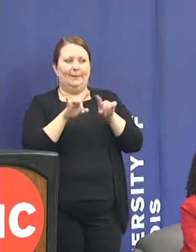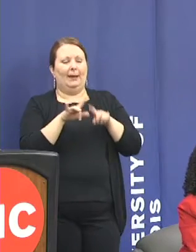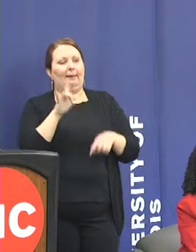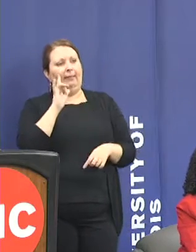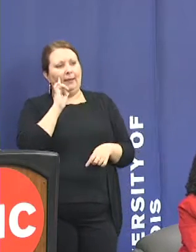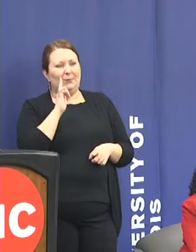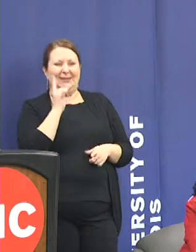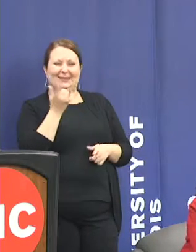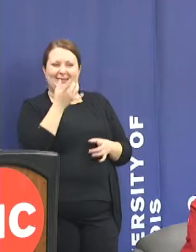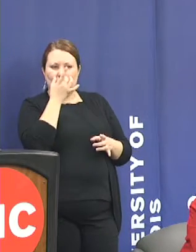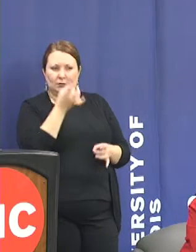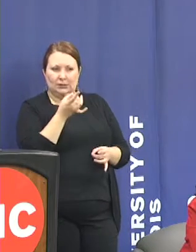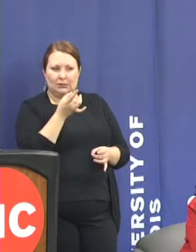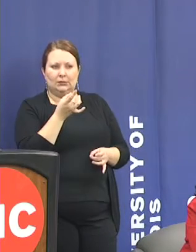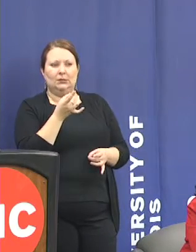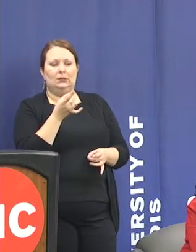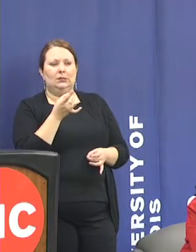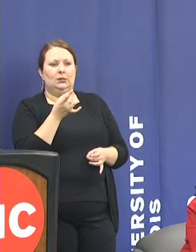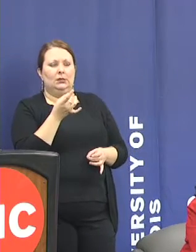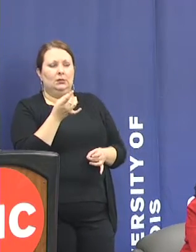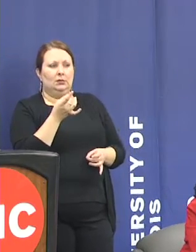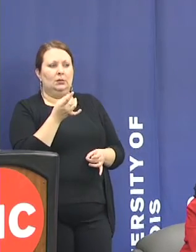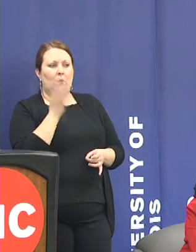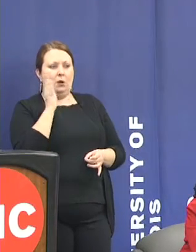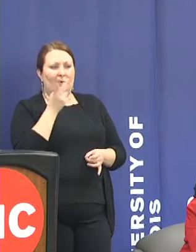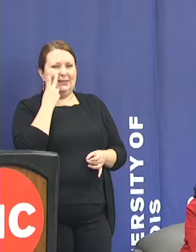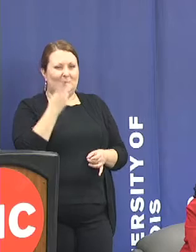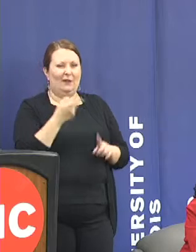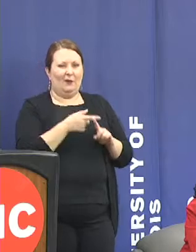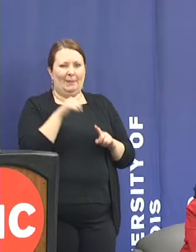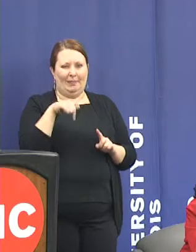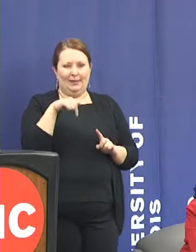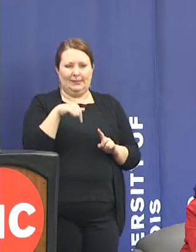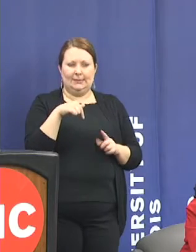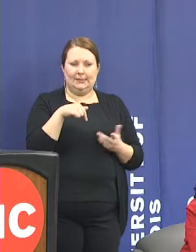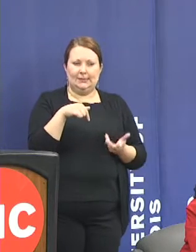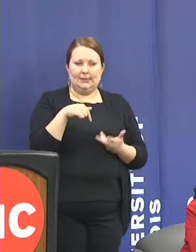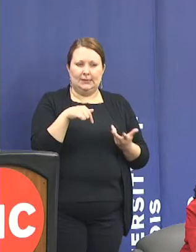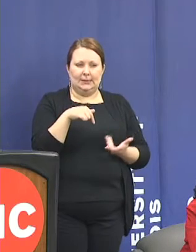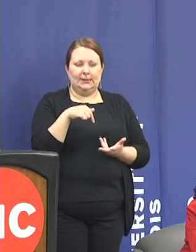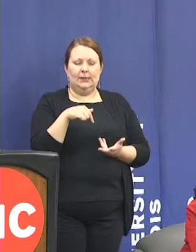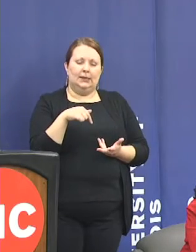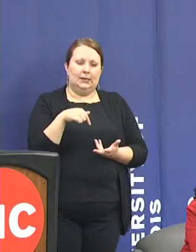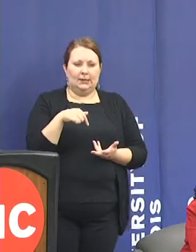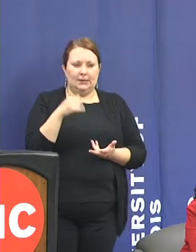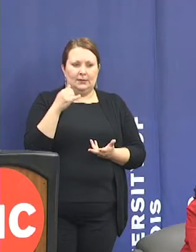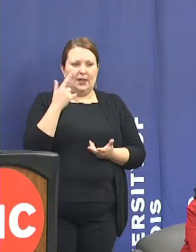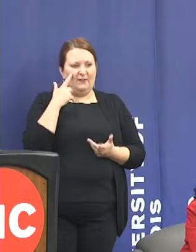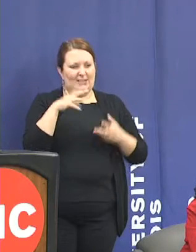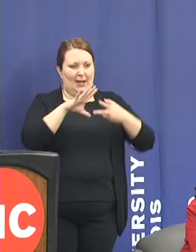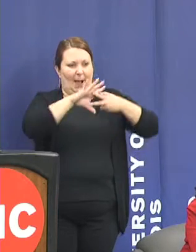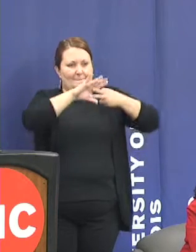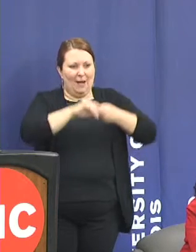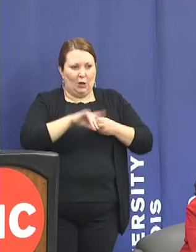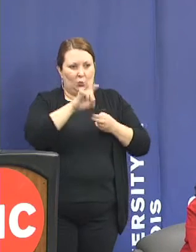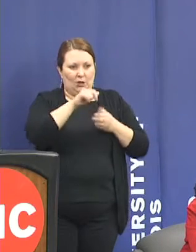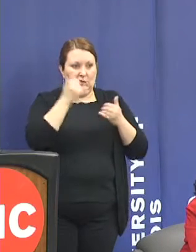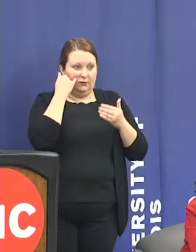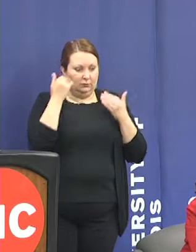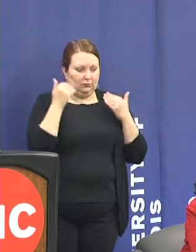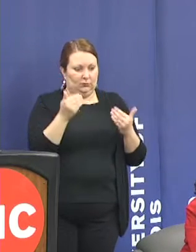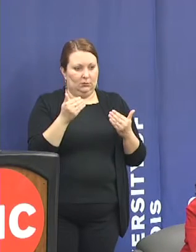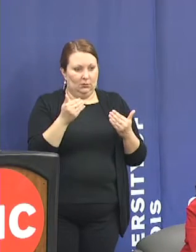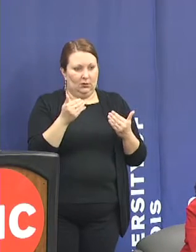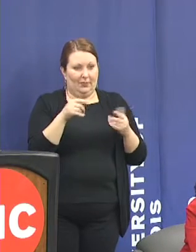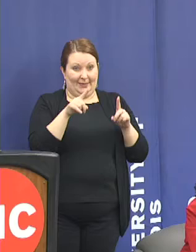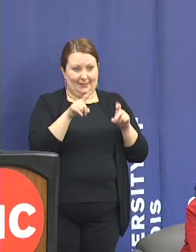think one of the interesting things that we're gonna see out of this, I guess if this combined question moves forward, is that